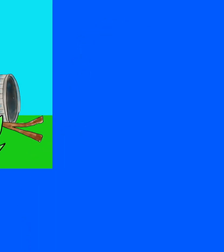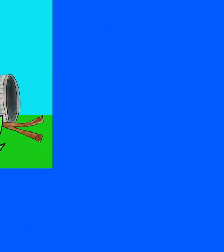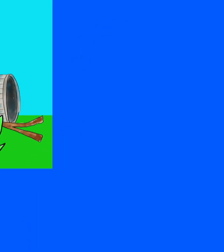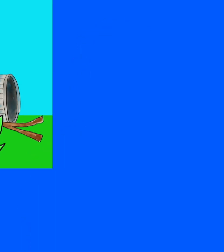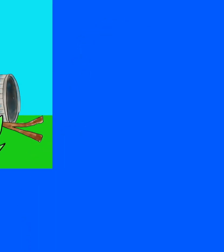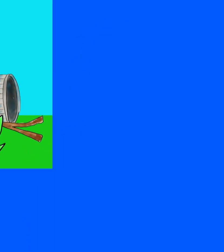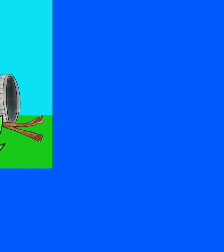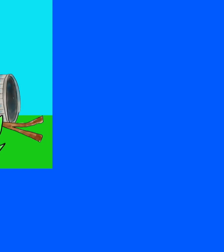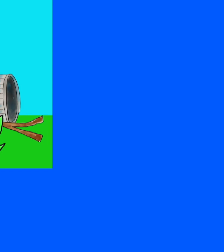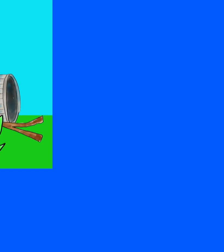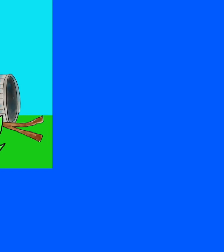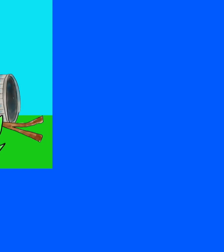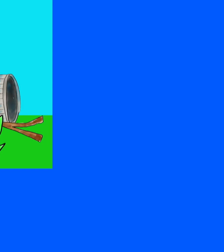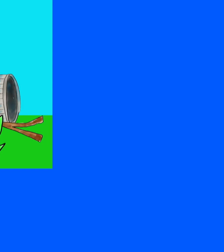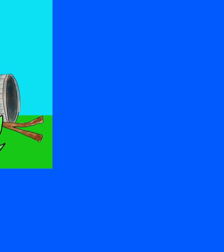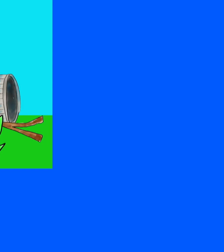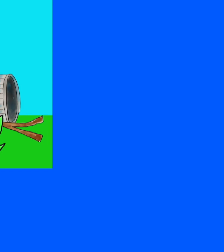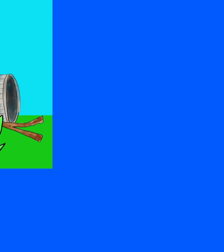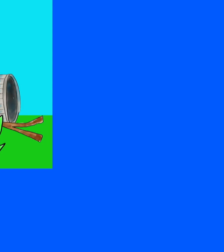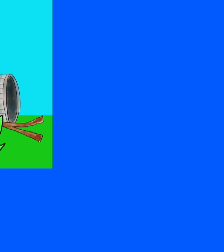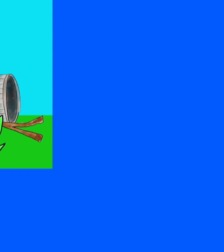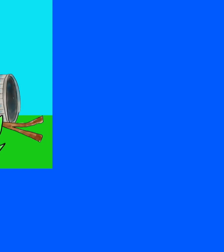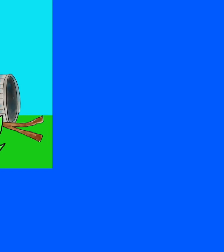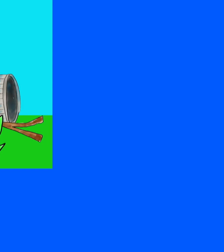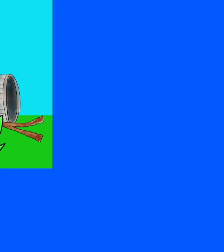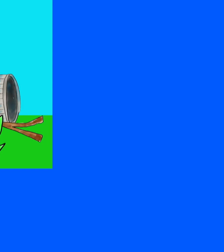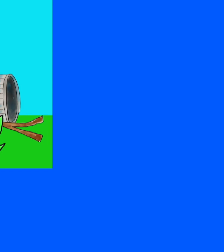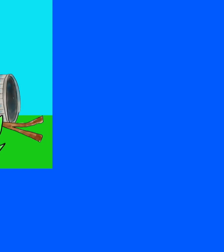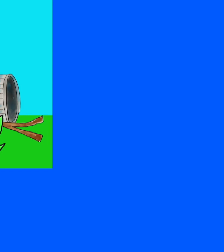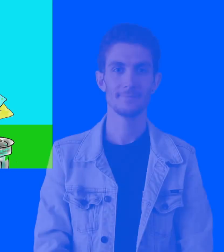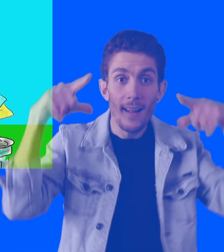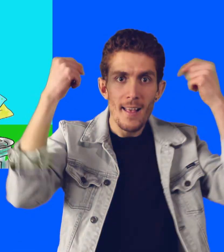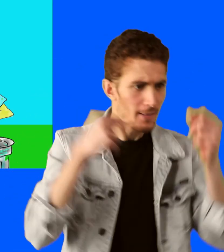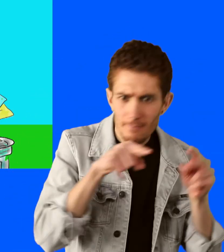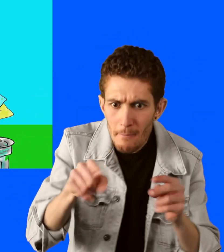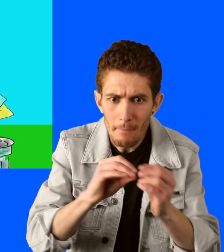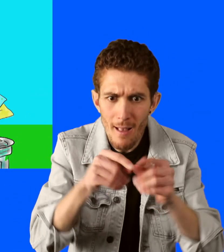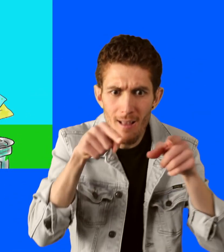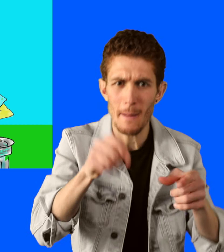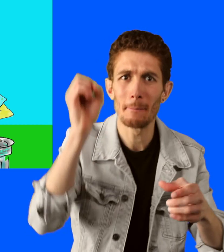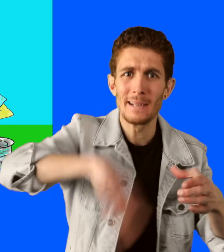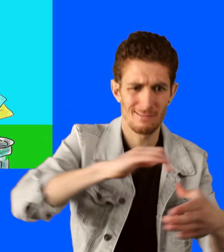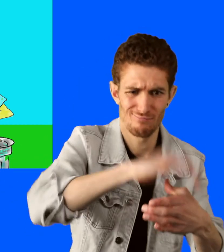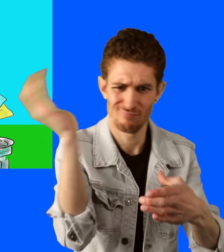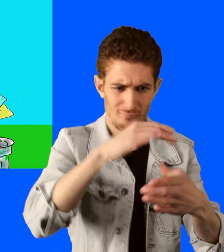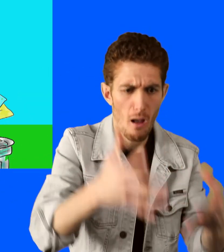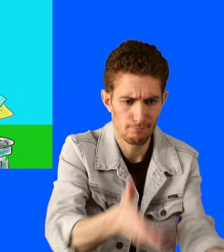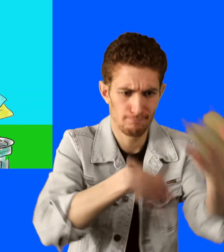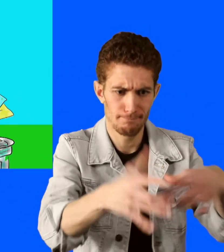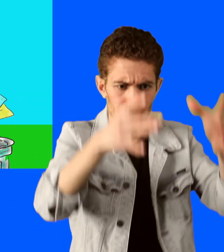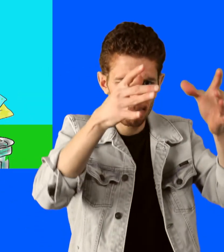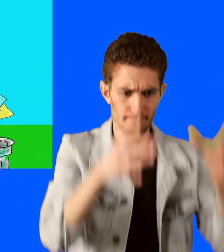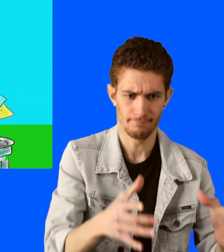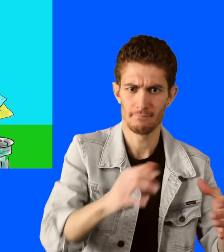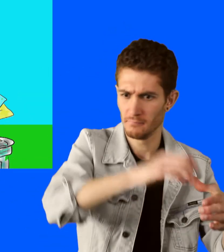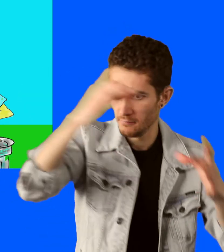see something that will make a great drum she said so ella made her drum from an old dustbin and